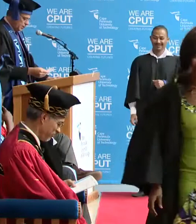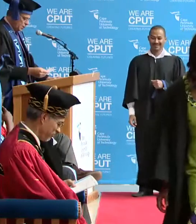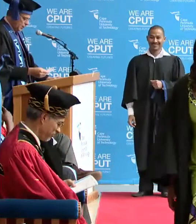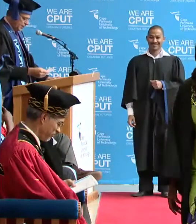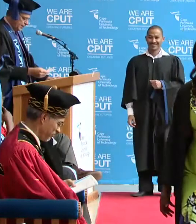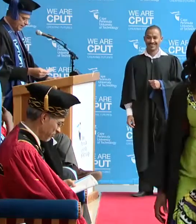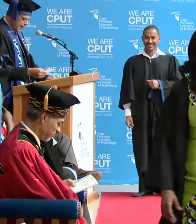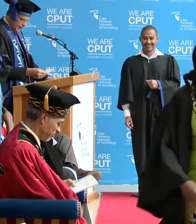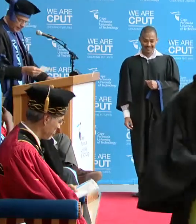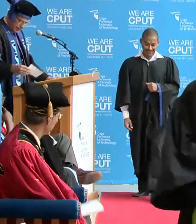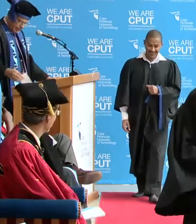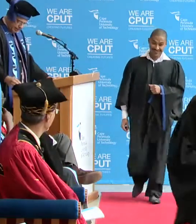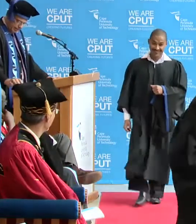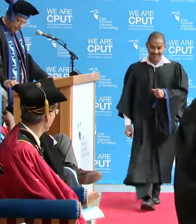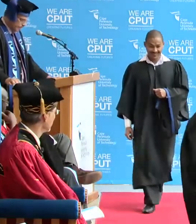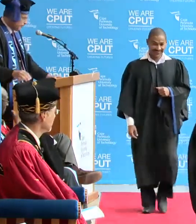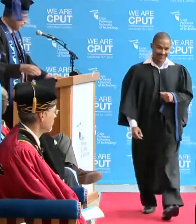Justin Johannes Wagner.